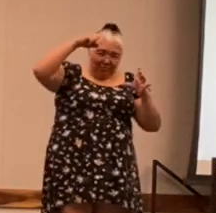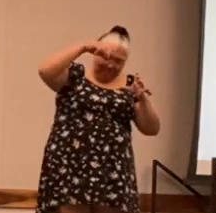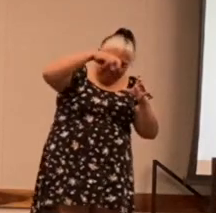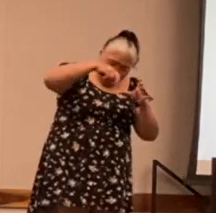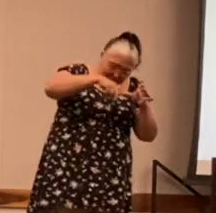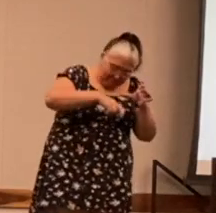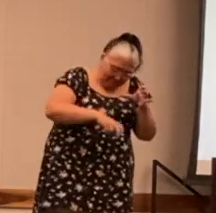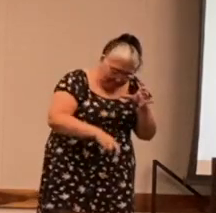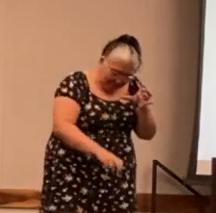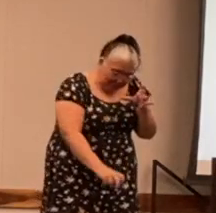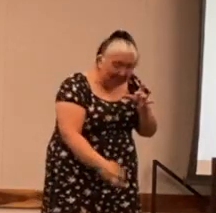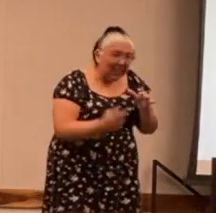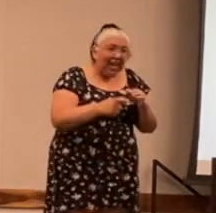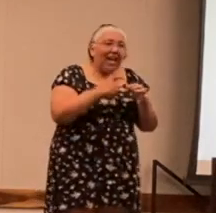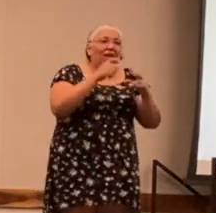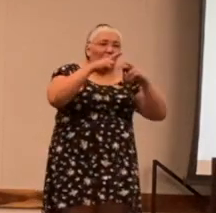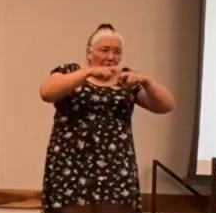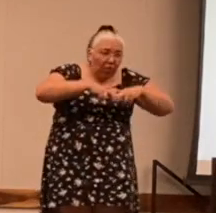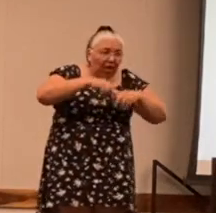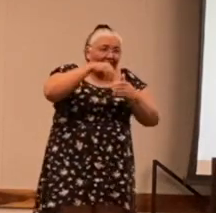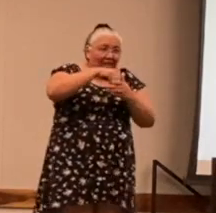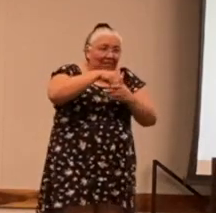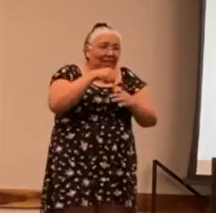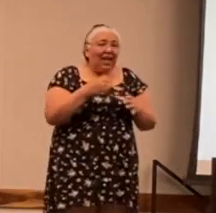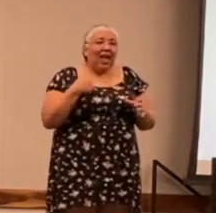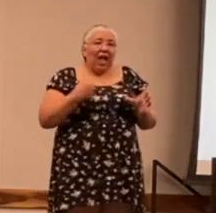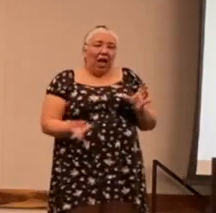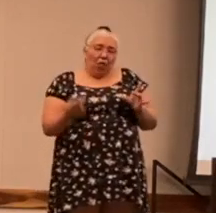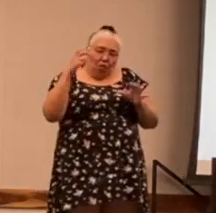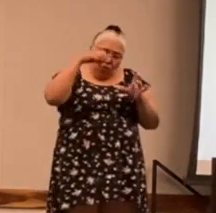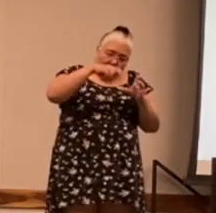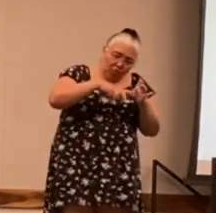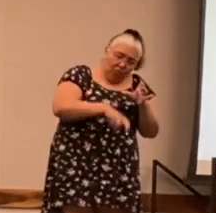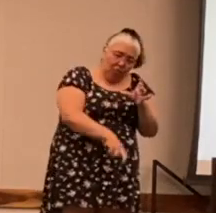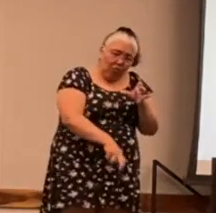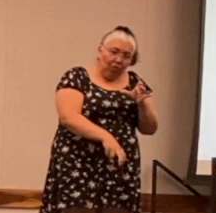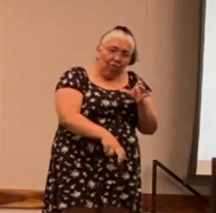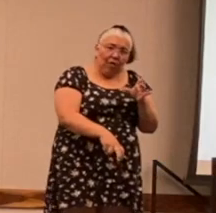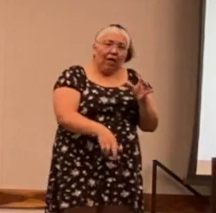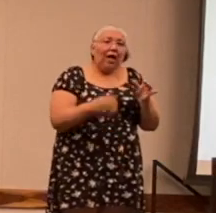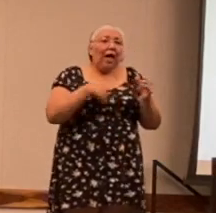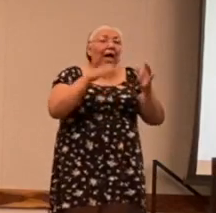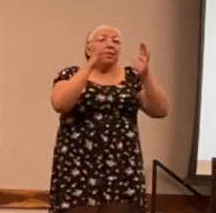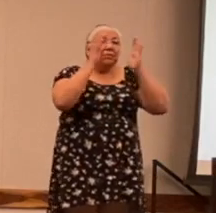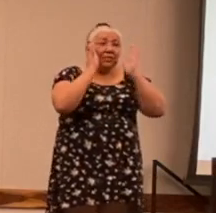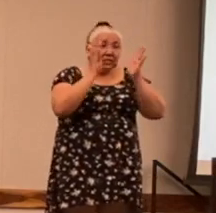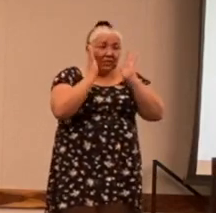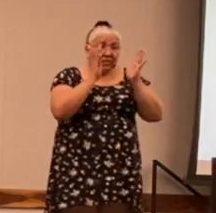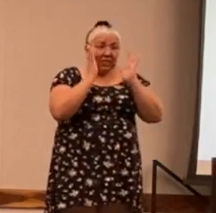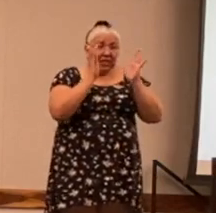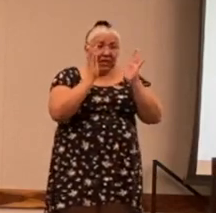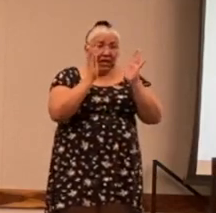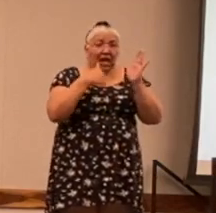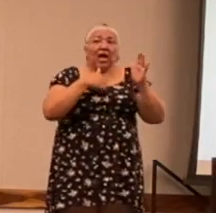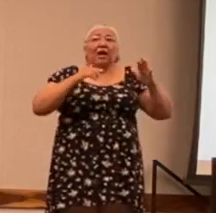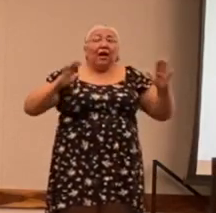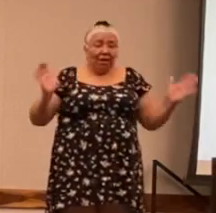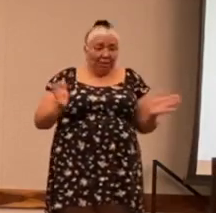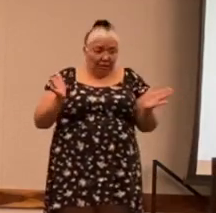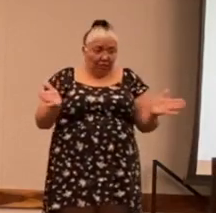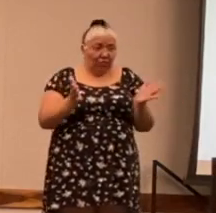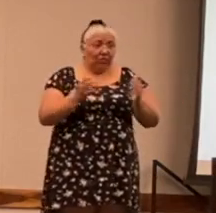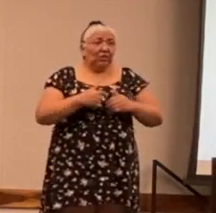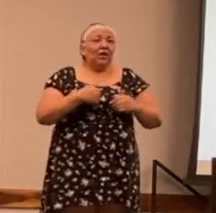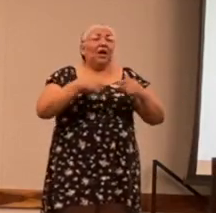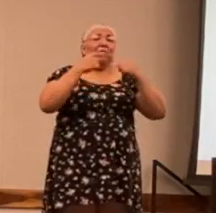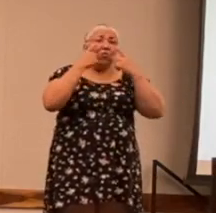get down in there. Right? And when I get into the bottom of the barrel with them, I'm listening. And I'm encouraging. And